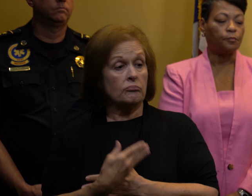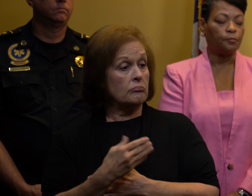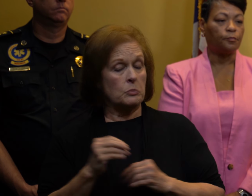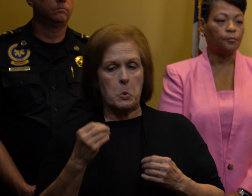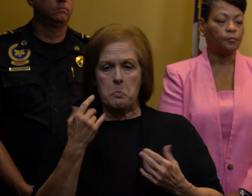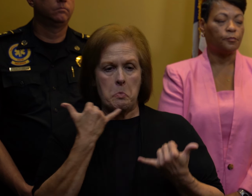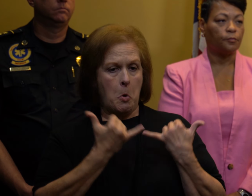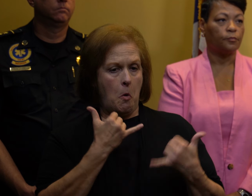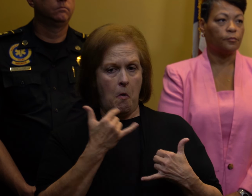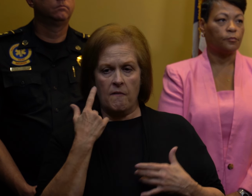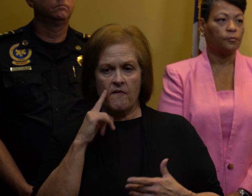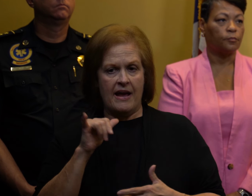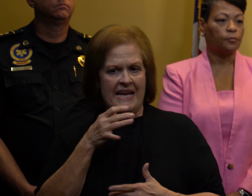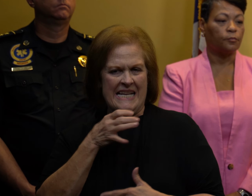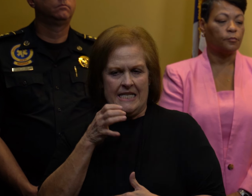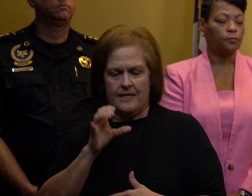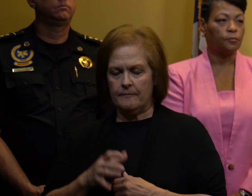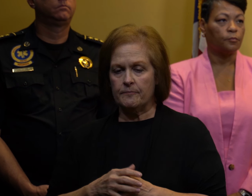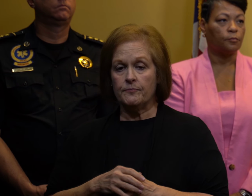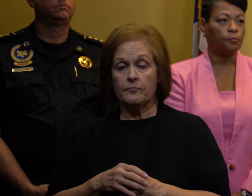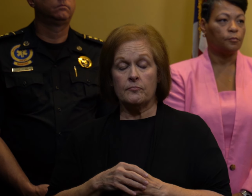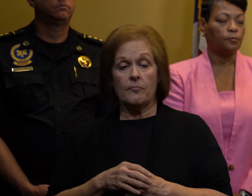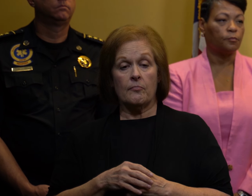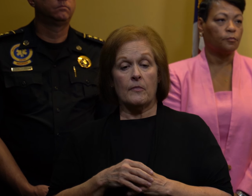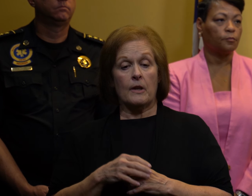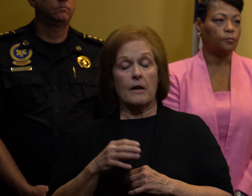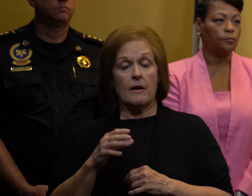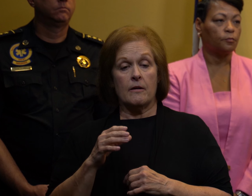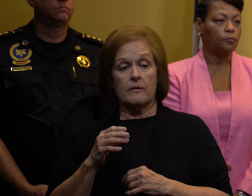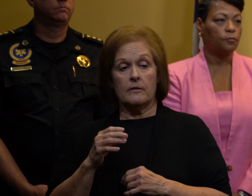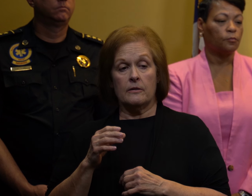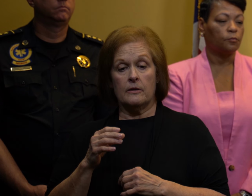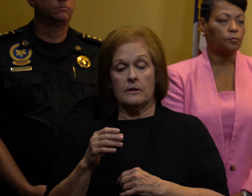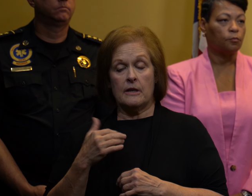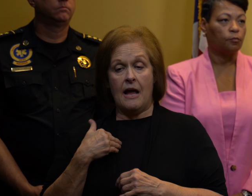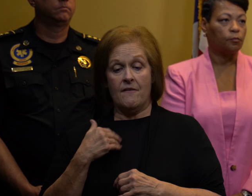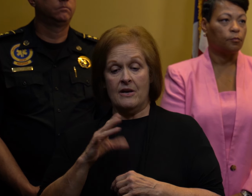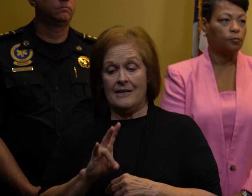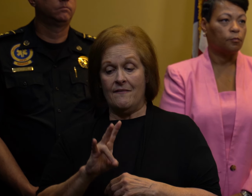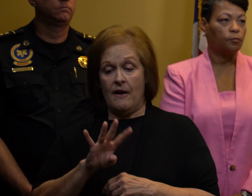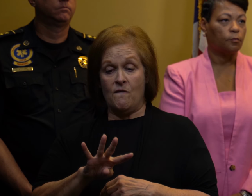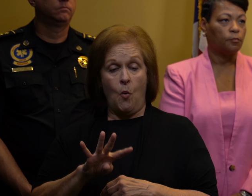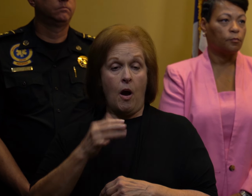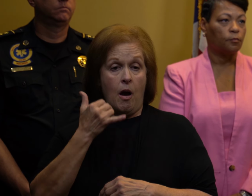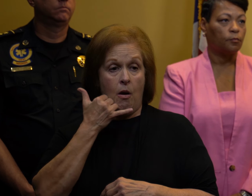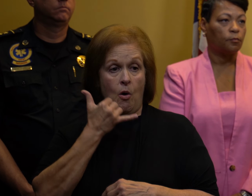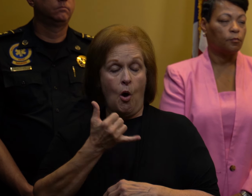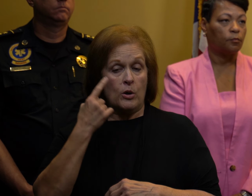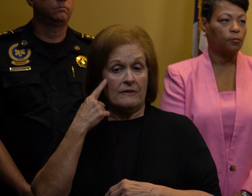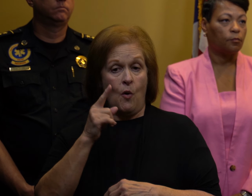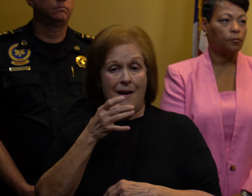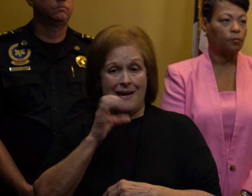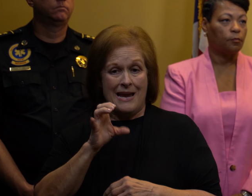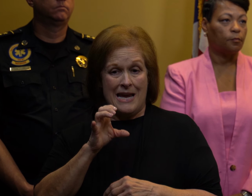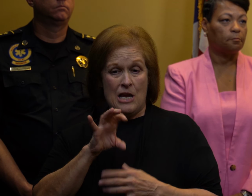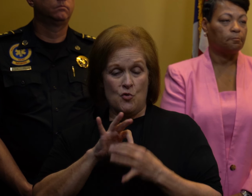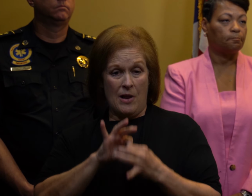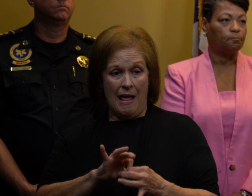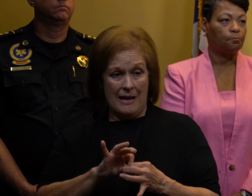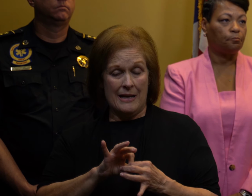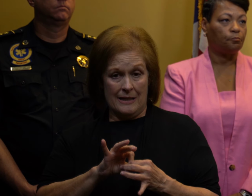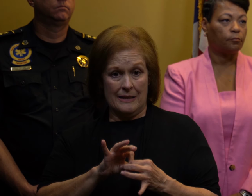thing. We've, to date, we've had 74 calls for heat-related impressions, or at